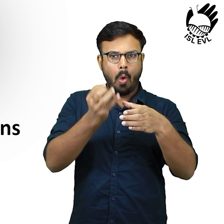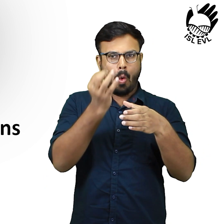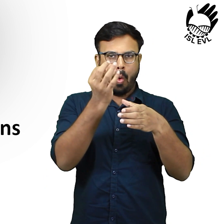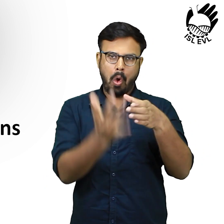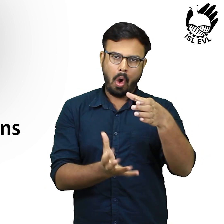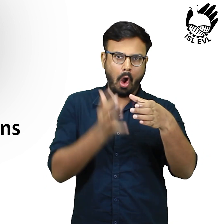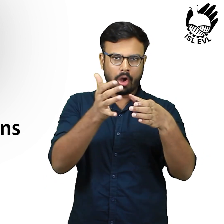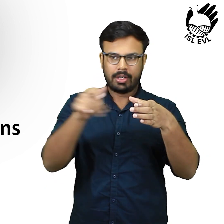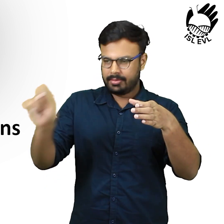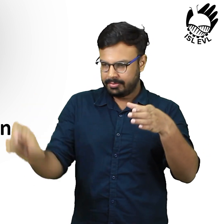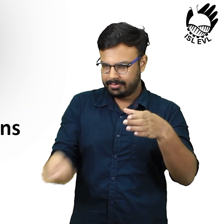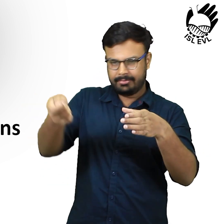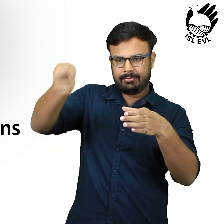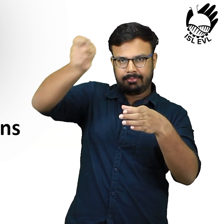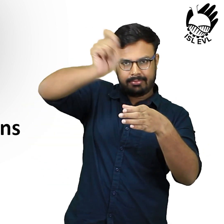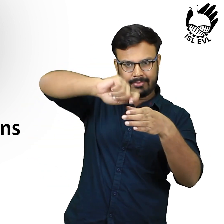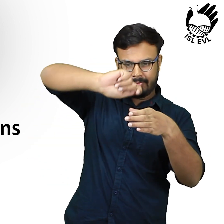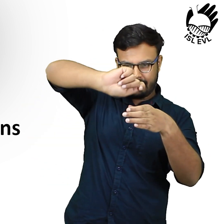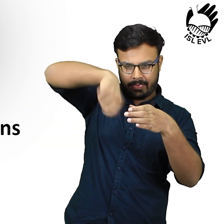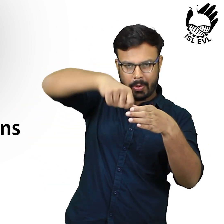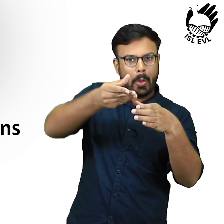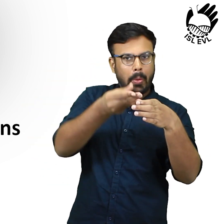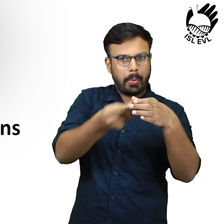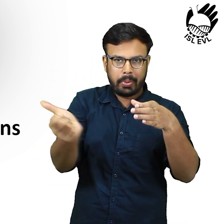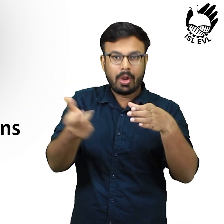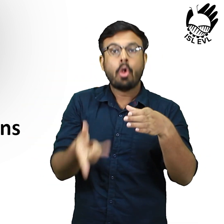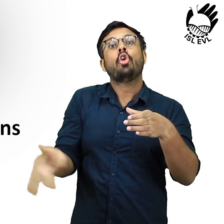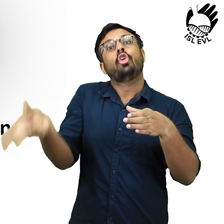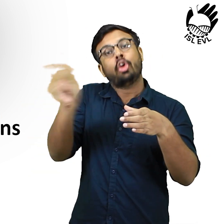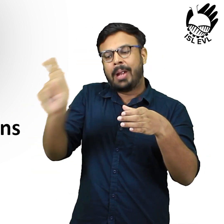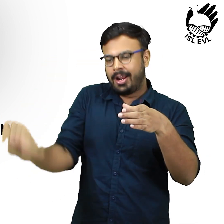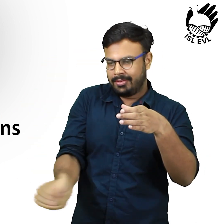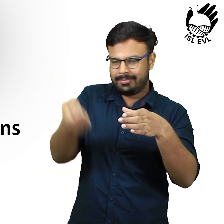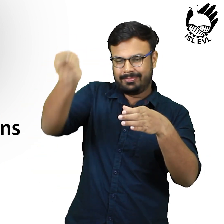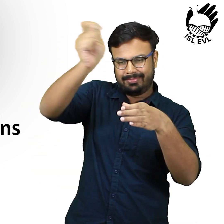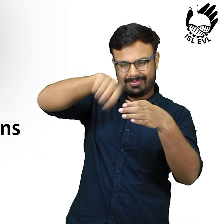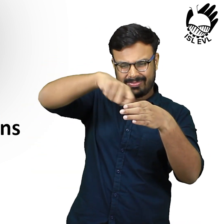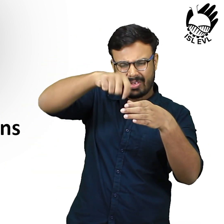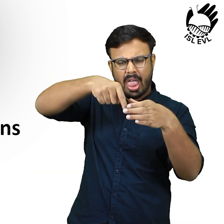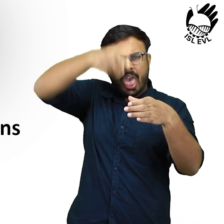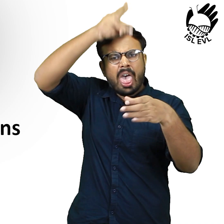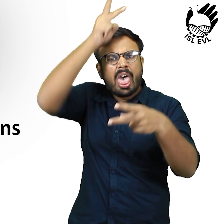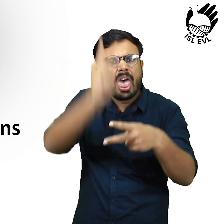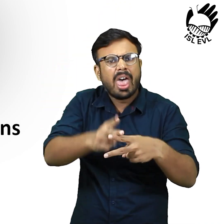to separate or purify a solid in its pure form from a solution.